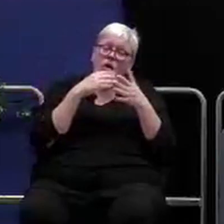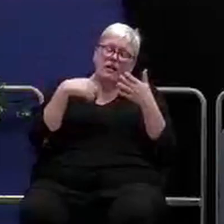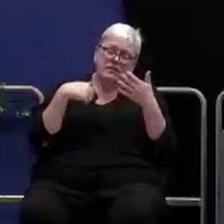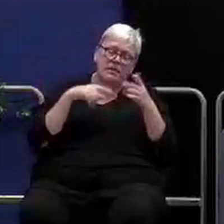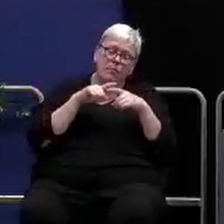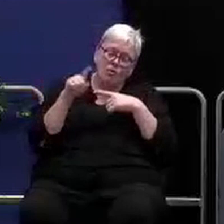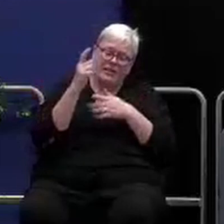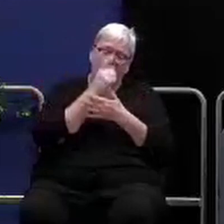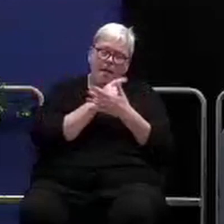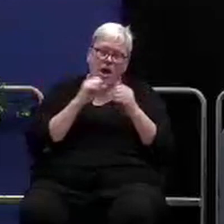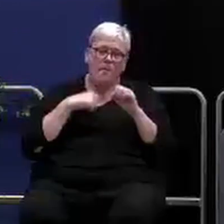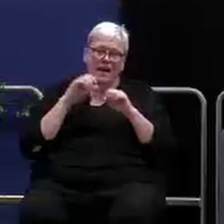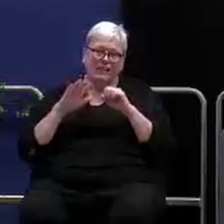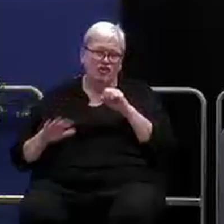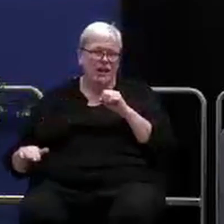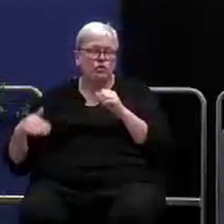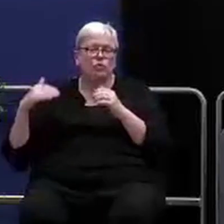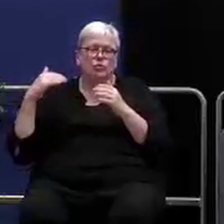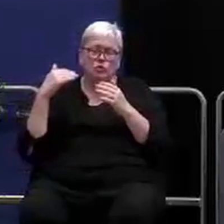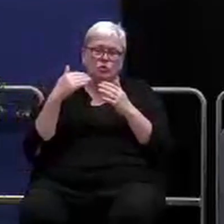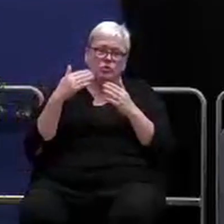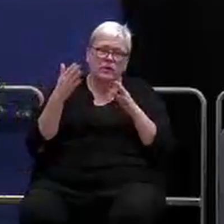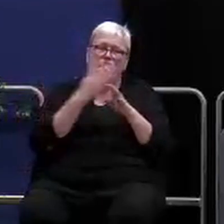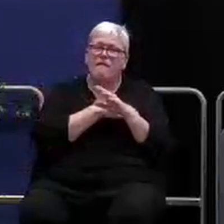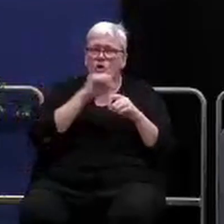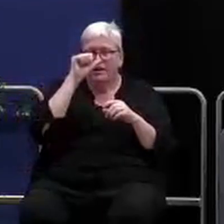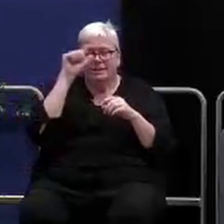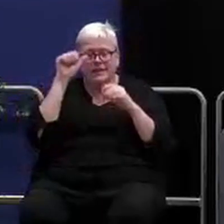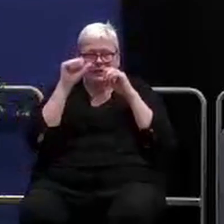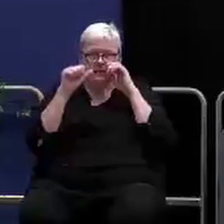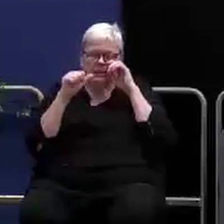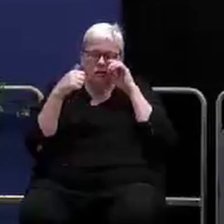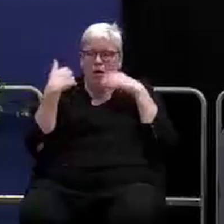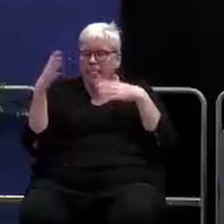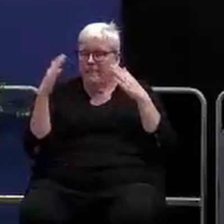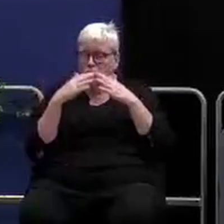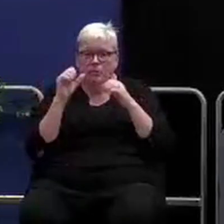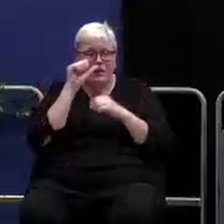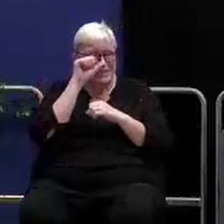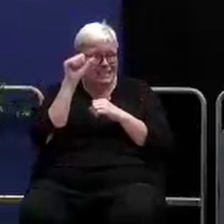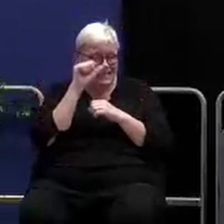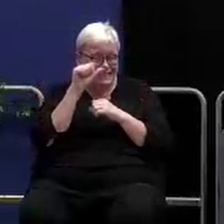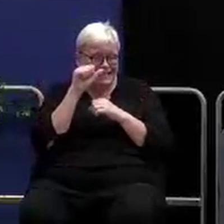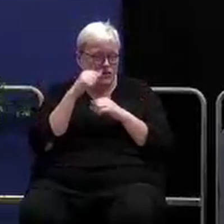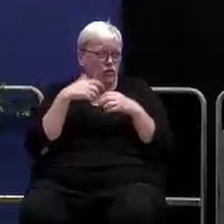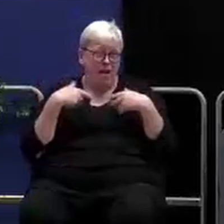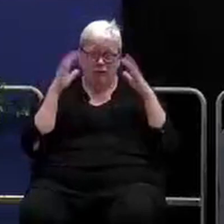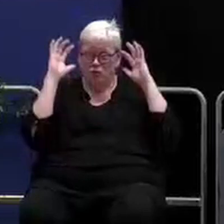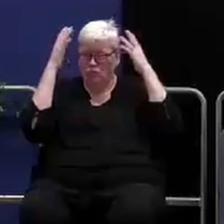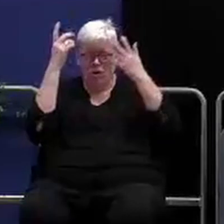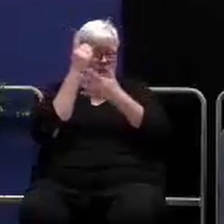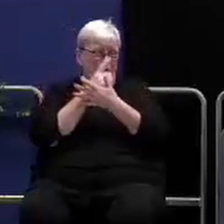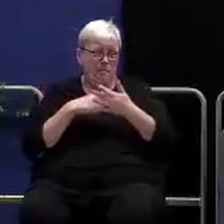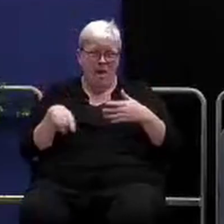of it is set before I'm 16, because that's when I left home. So I didn't have to worry about like current friends